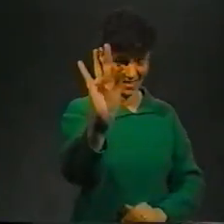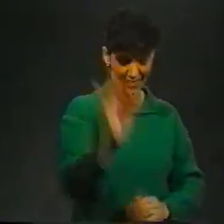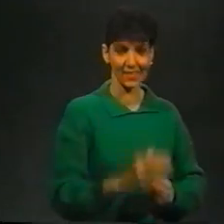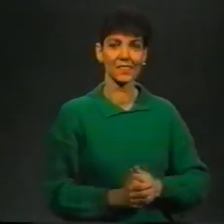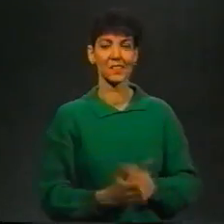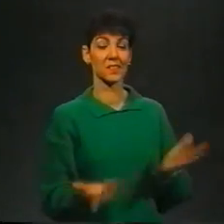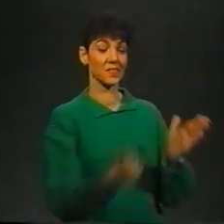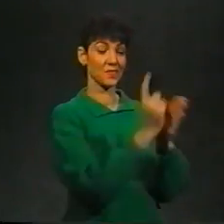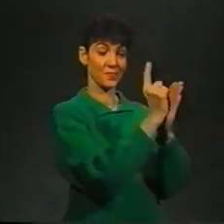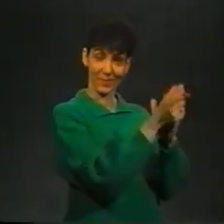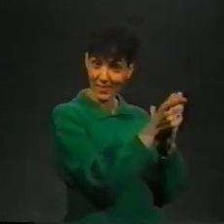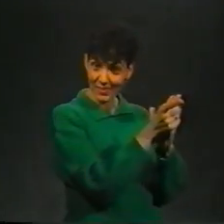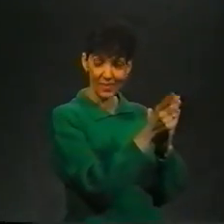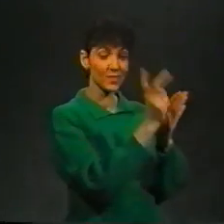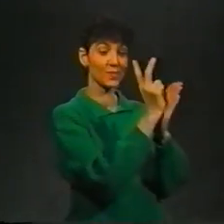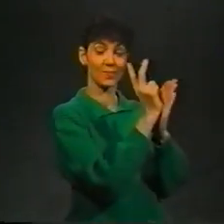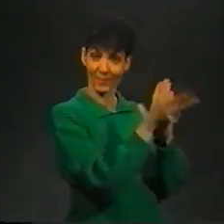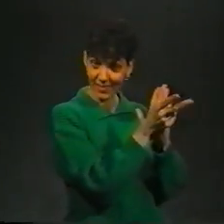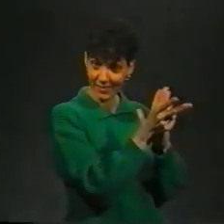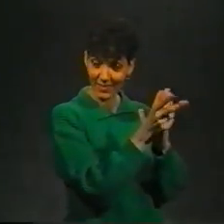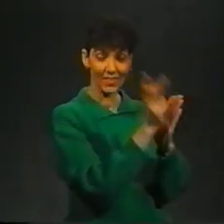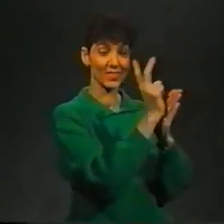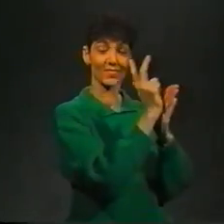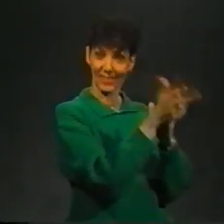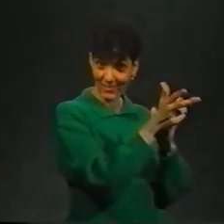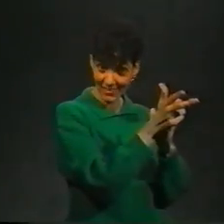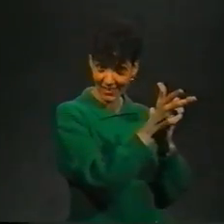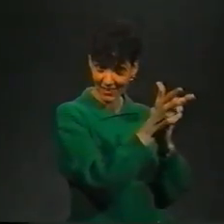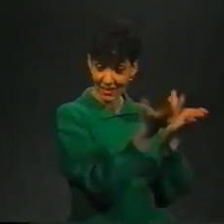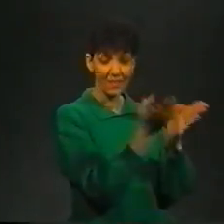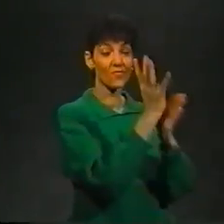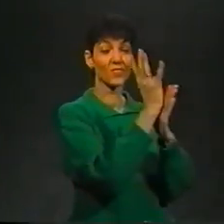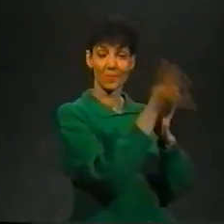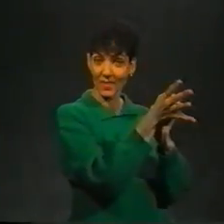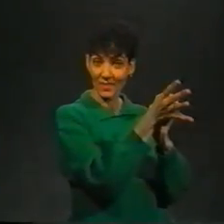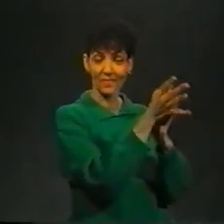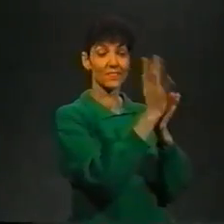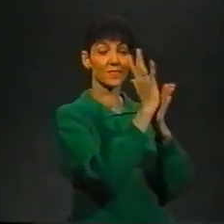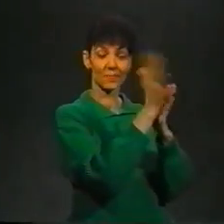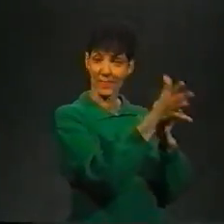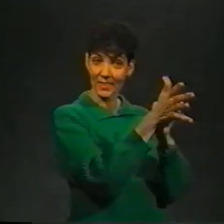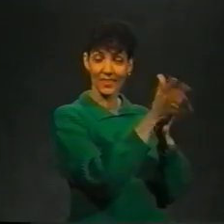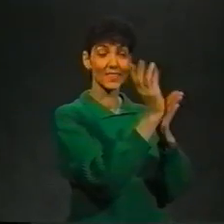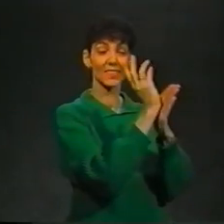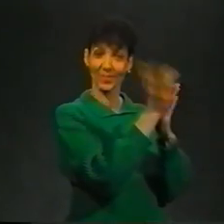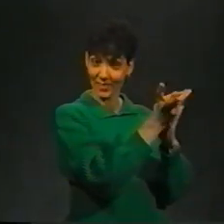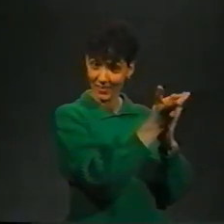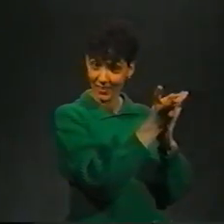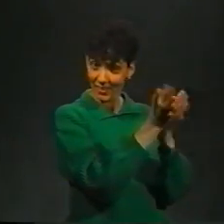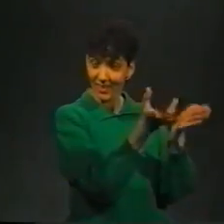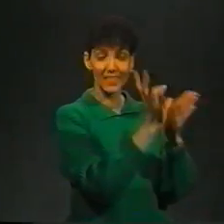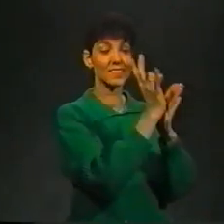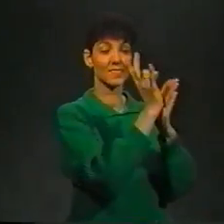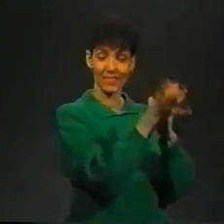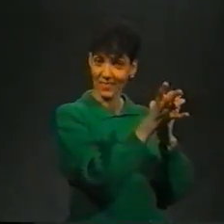we incorporate from 1 to 9 in the sign. Notice the way the signs are produced.